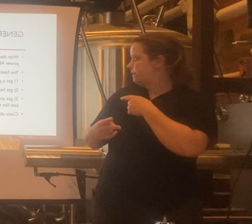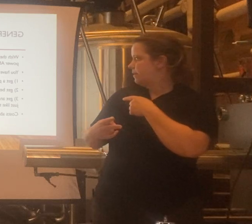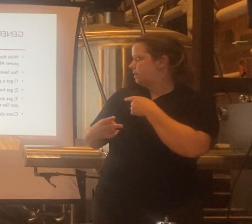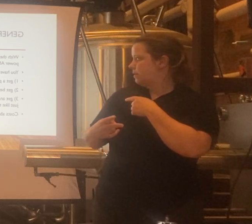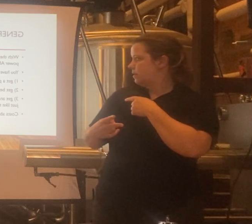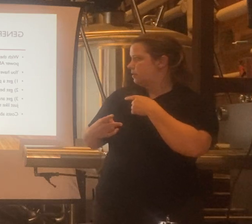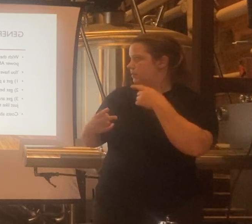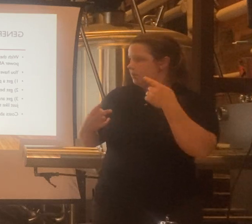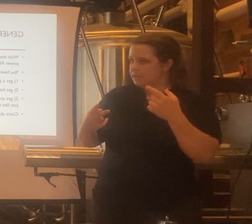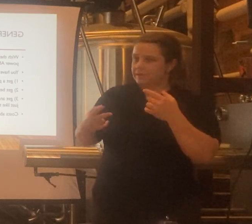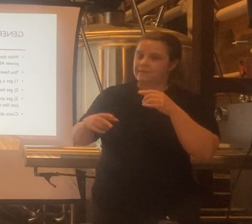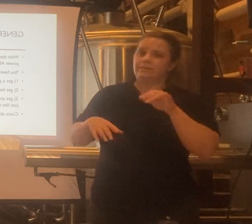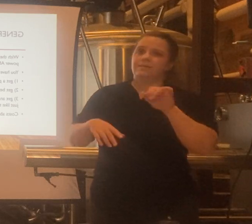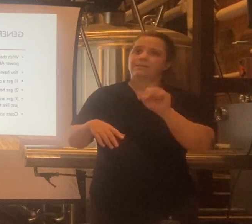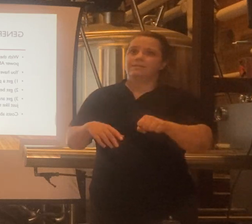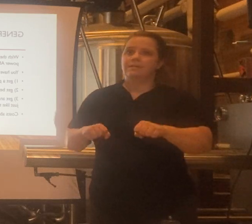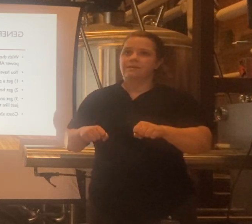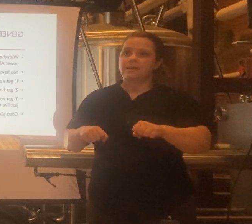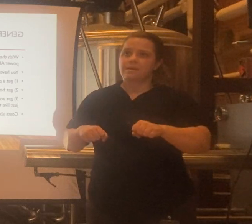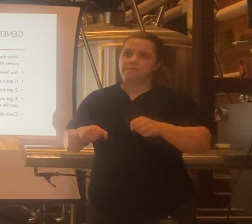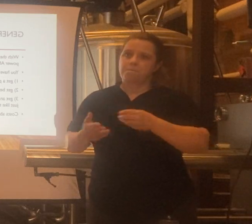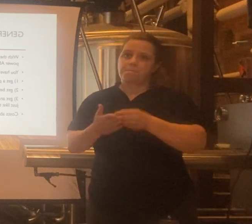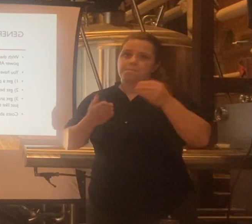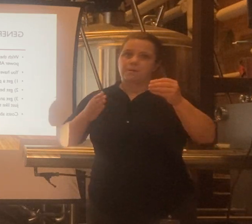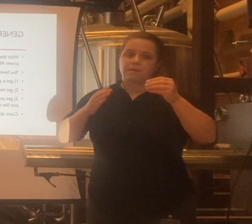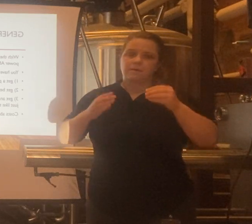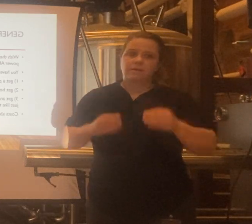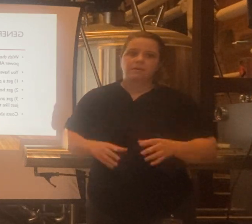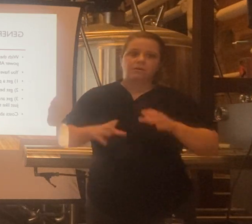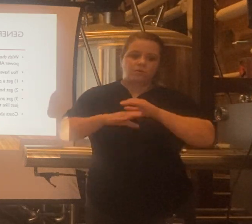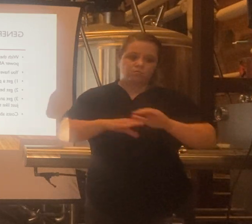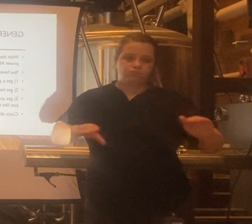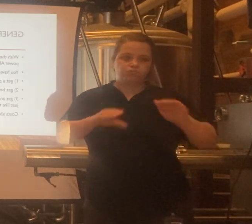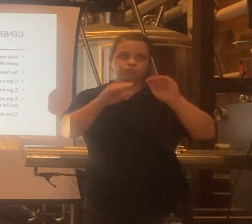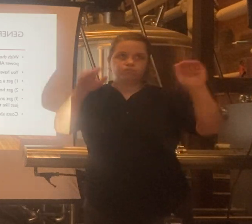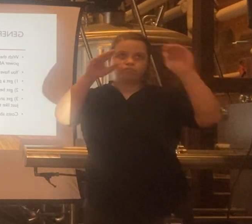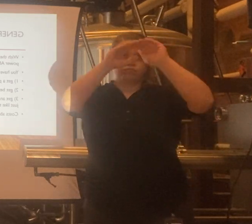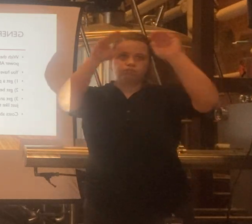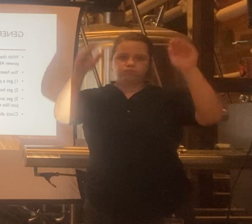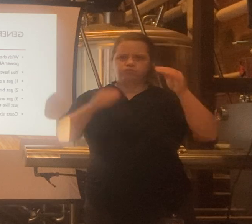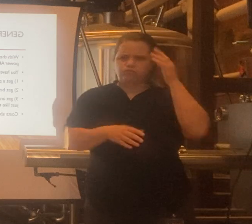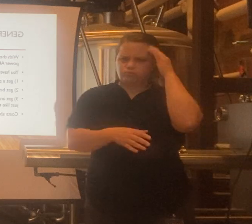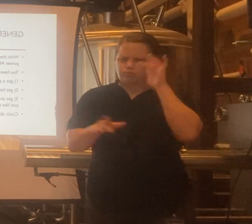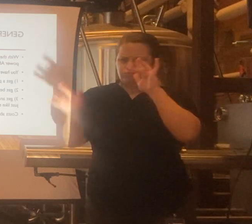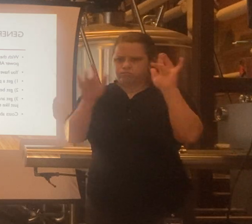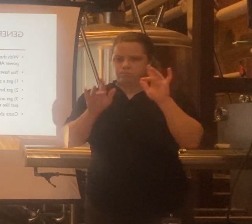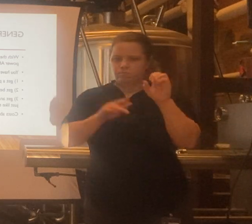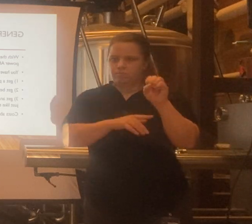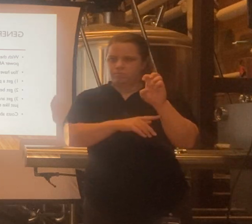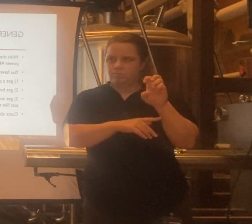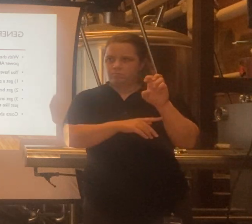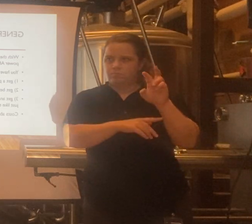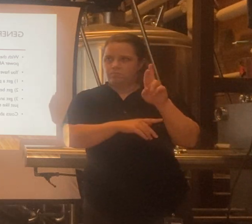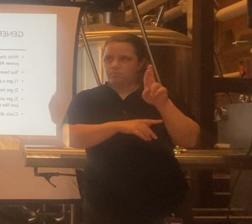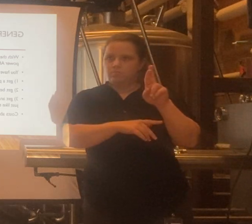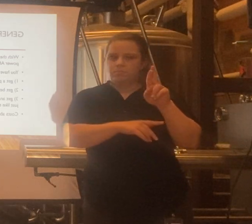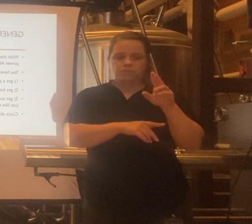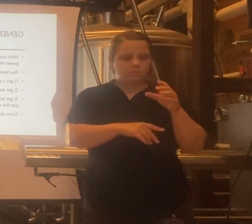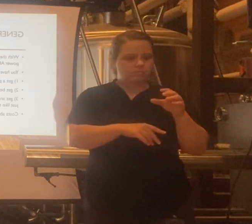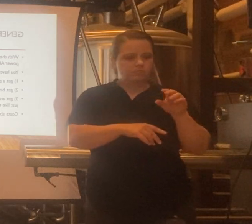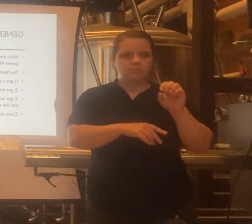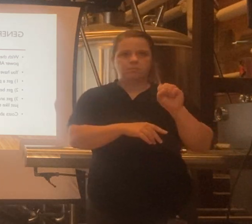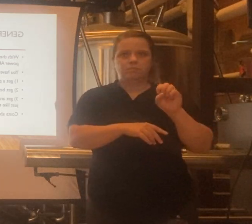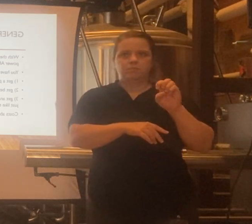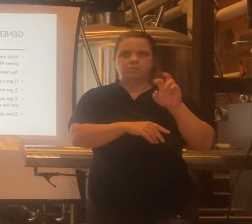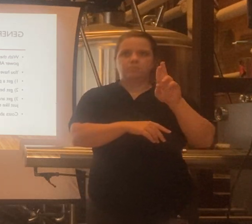for computers have. Again, not practical because you got to lug that out with it. Or you can spend another $1,000 over the